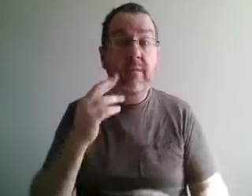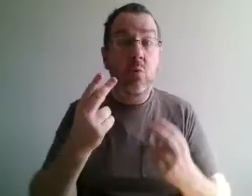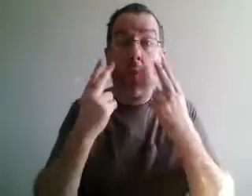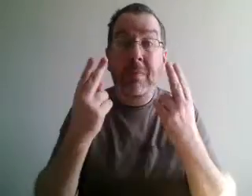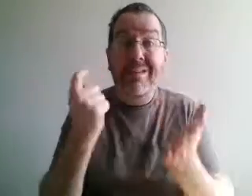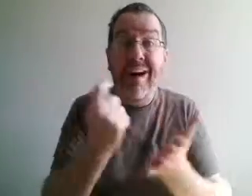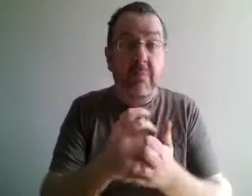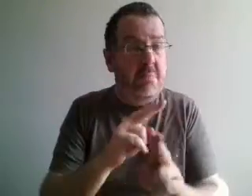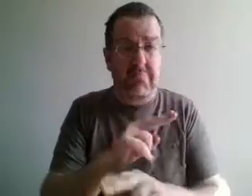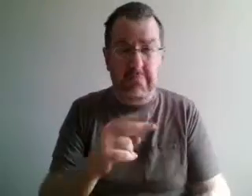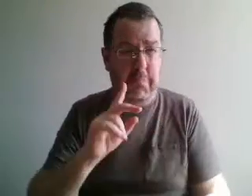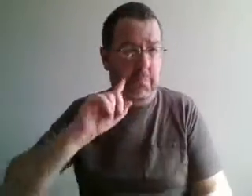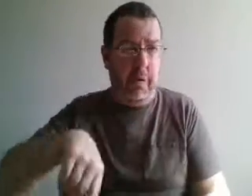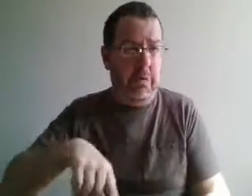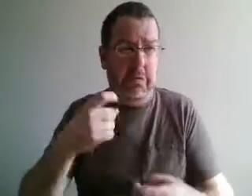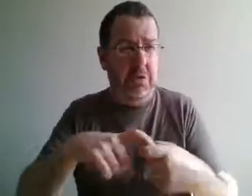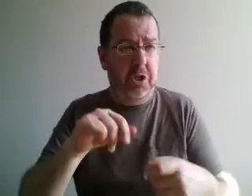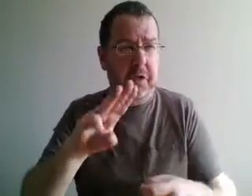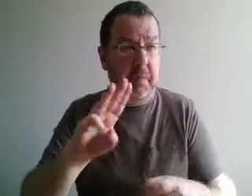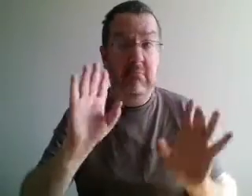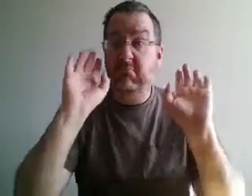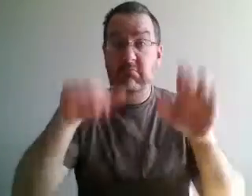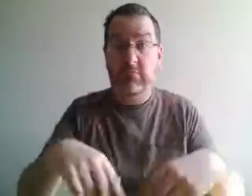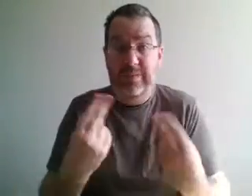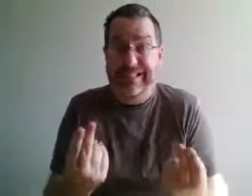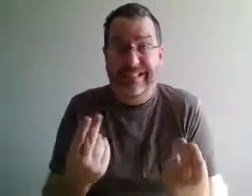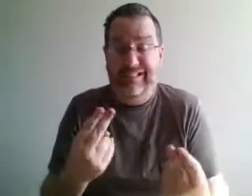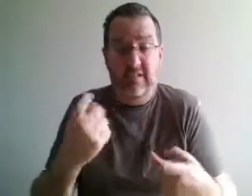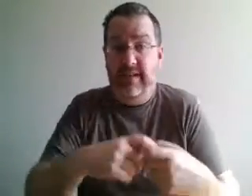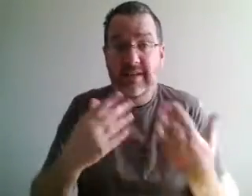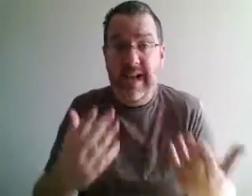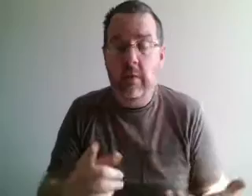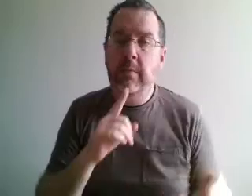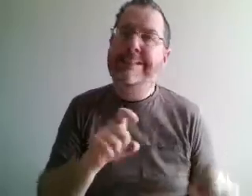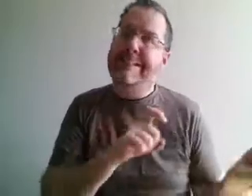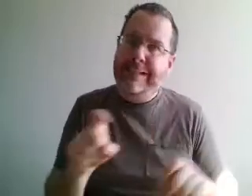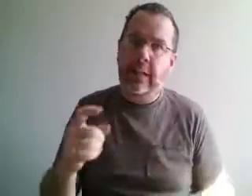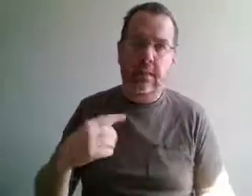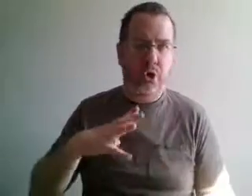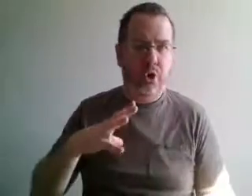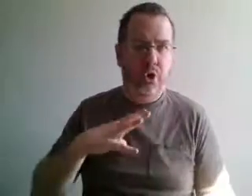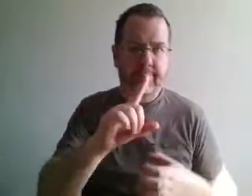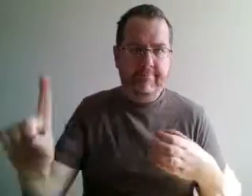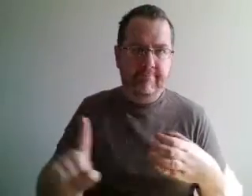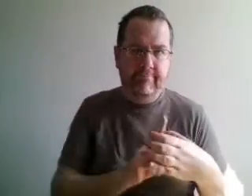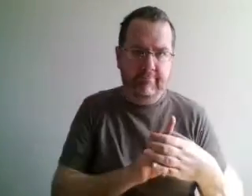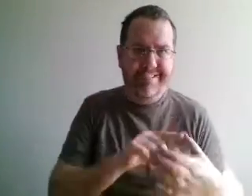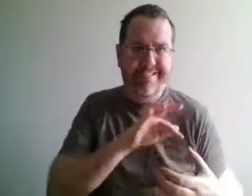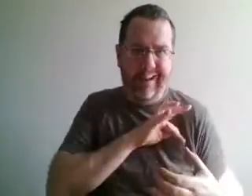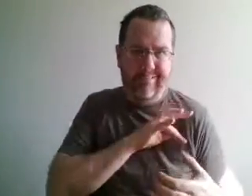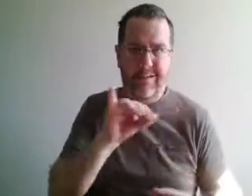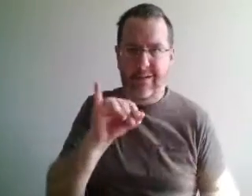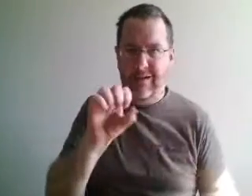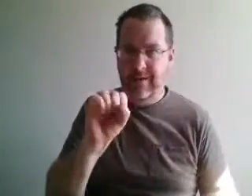moment, but you still need to do the self-isolation, and your household contents need their restriction. But if you are concerned or worried,